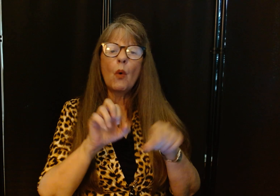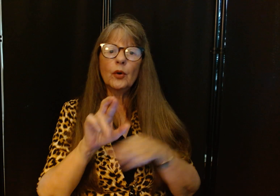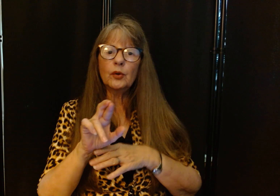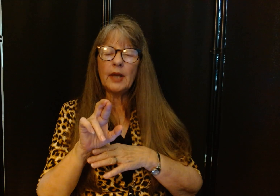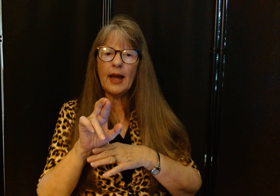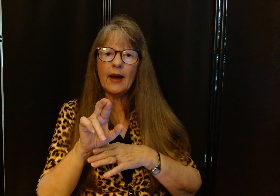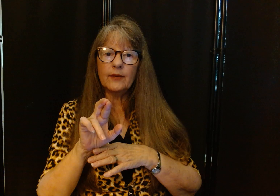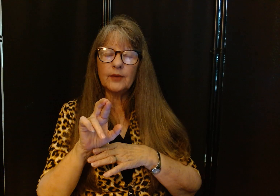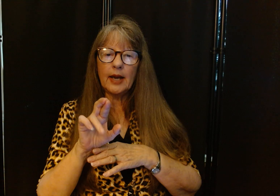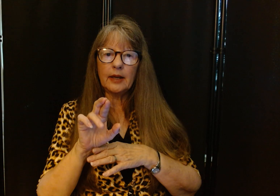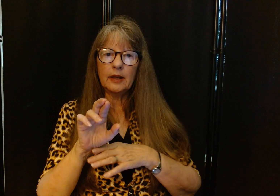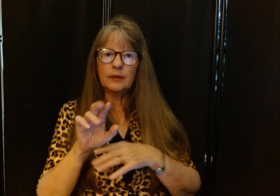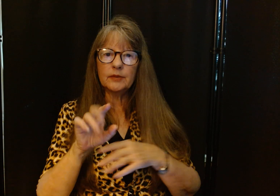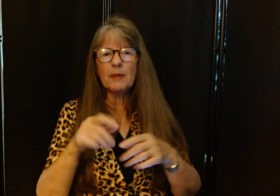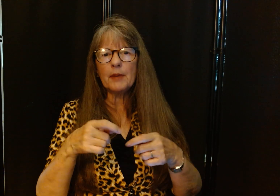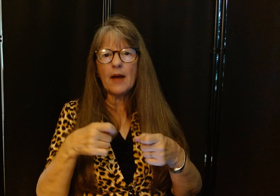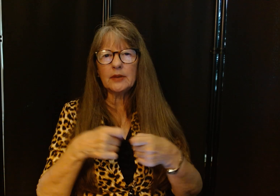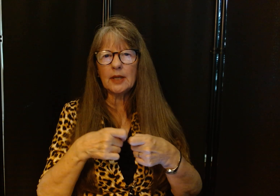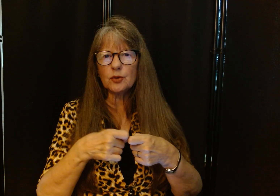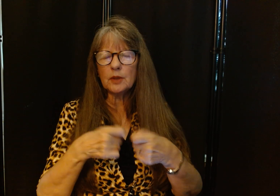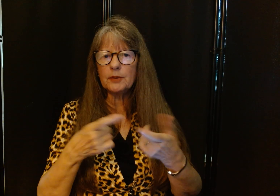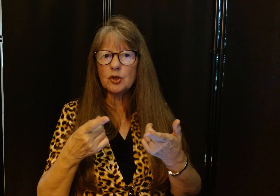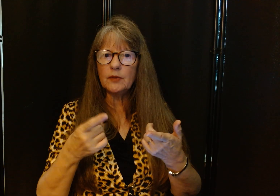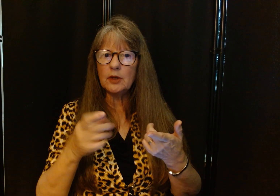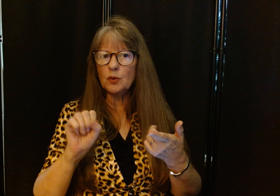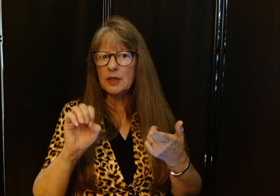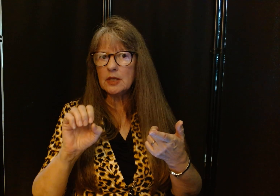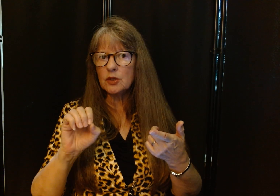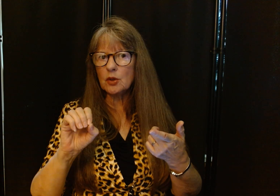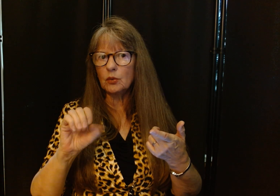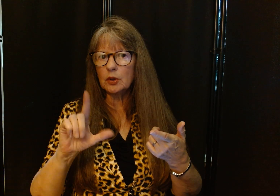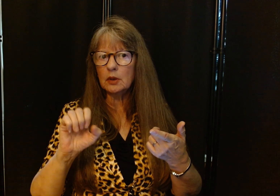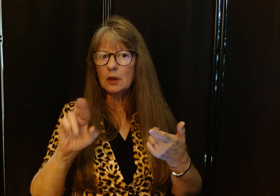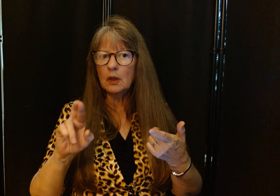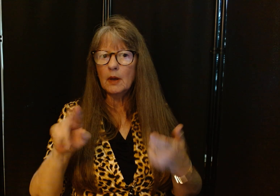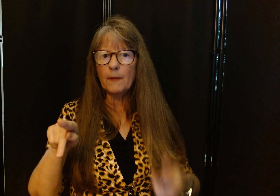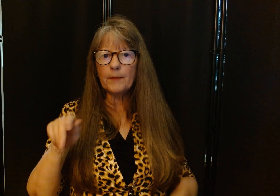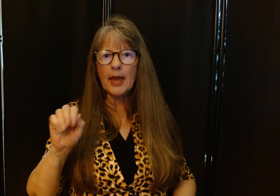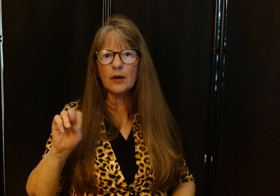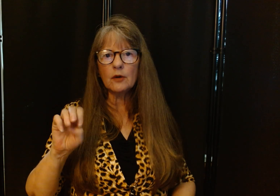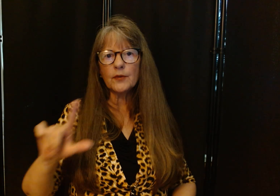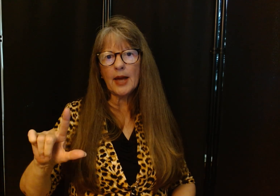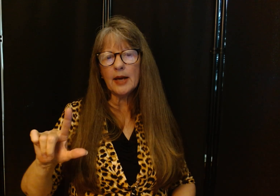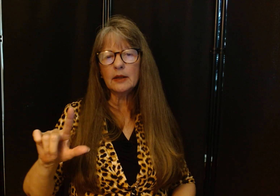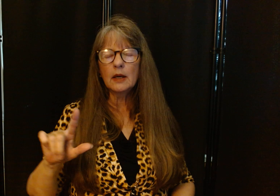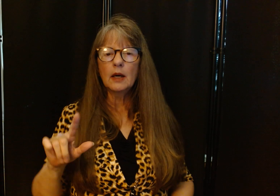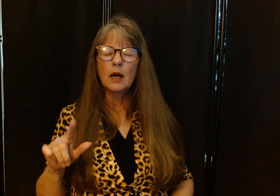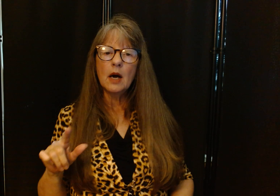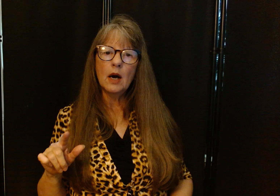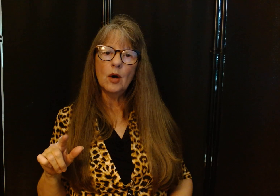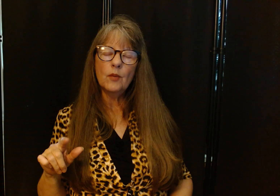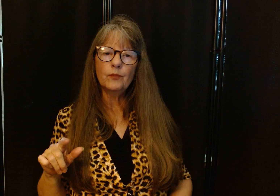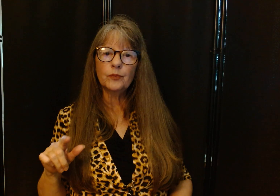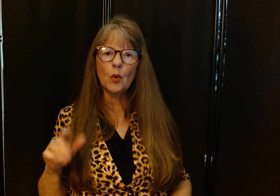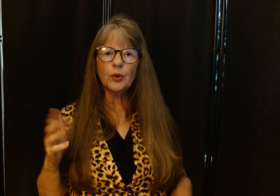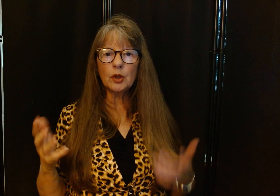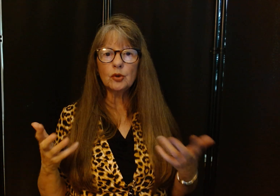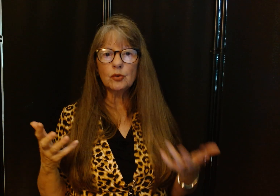you could have like, some people have electric, but then you would need a solar panel for that. Or you could use the